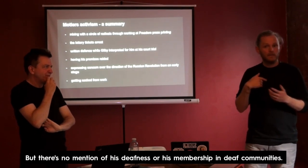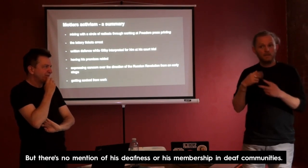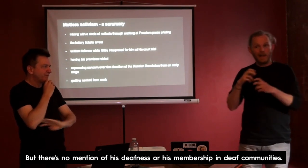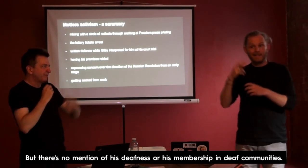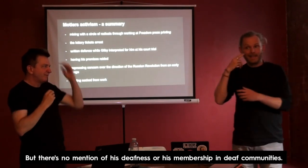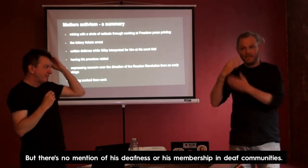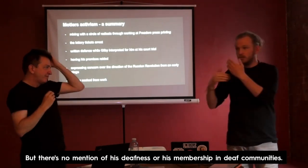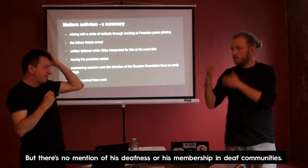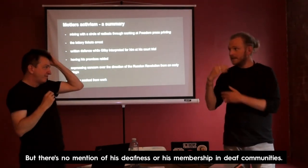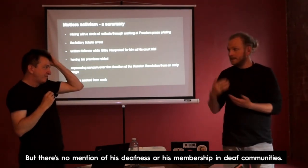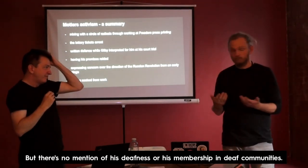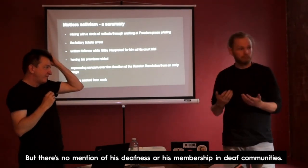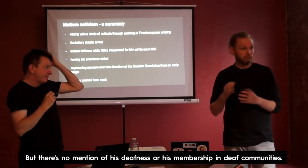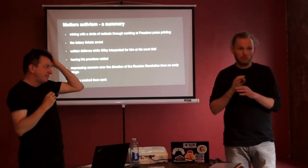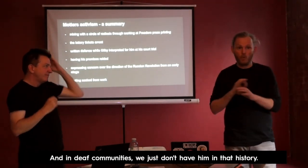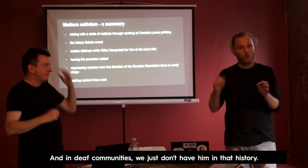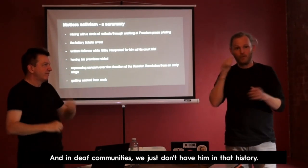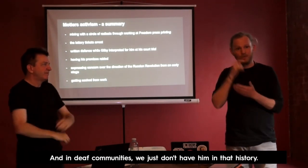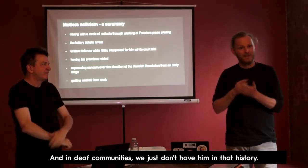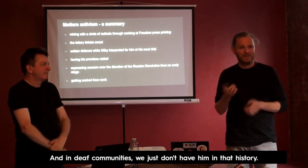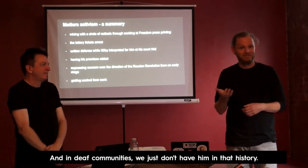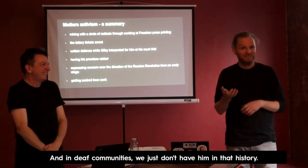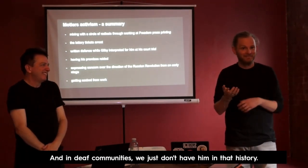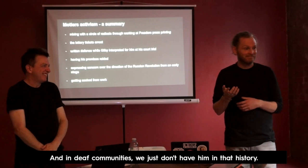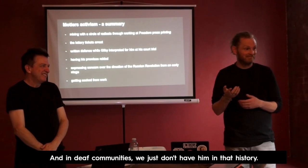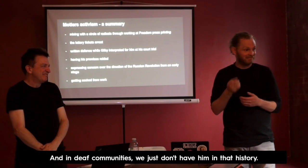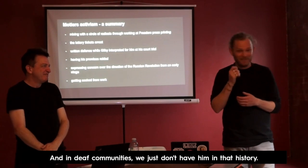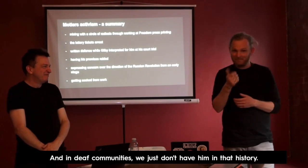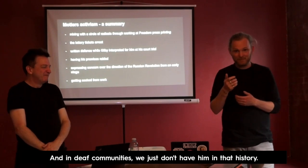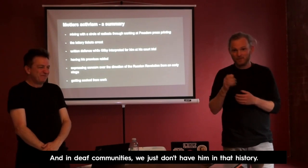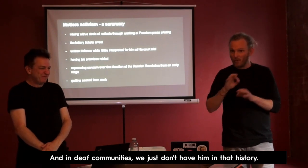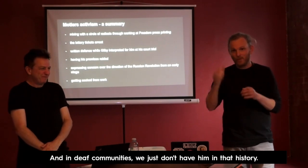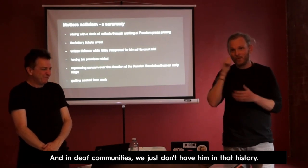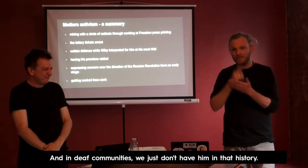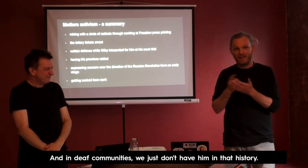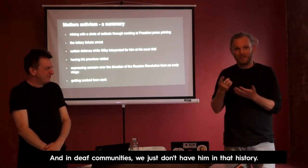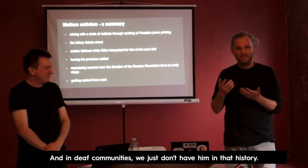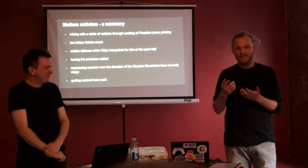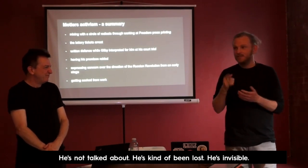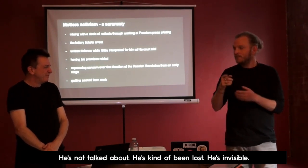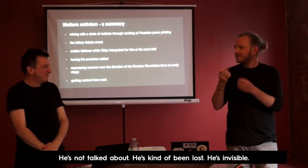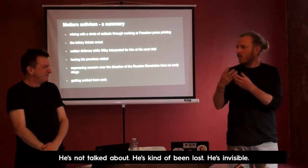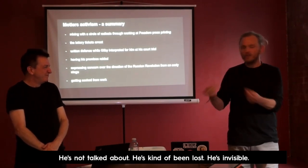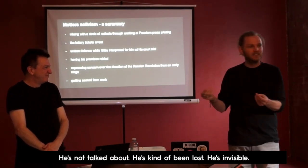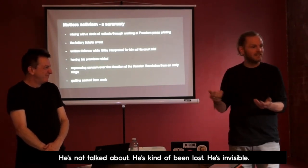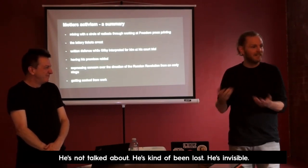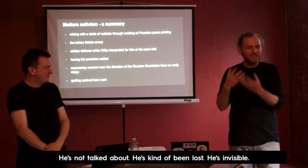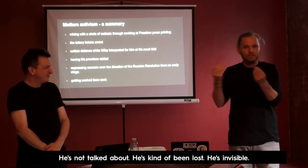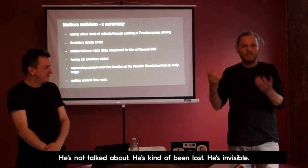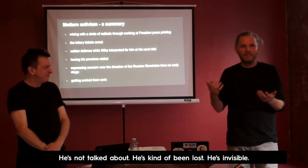his deafness or his membership of deaf communities. And in deaf communities, we just don't have him in our history. He's not talked about. He's kind of